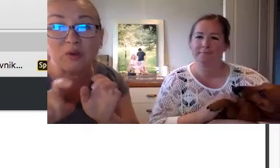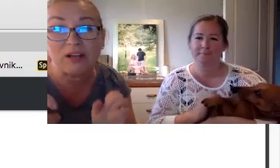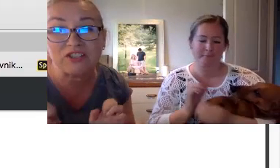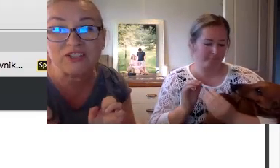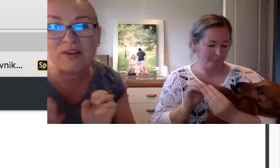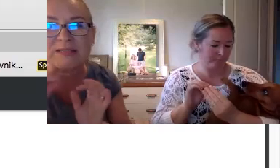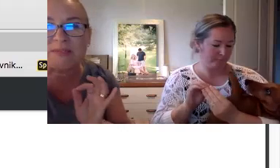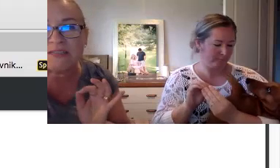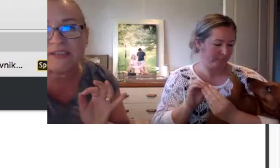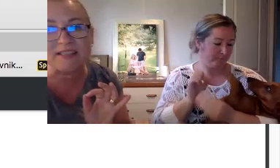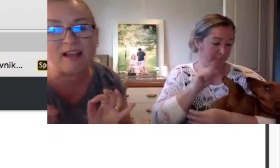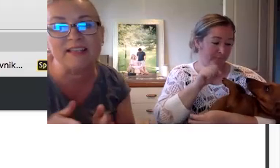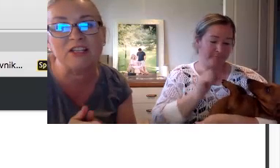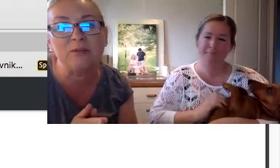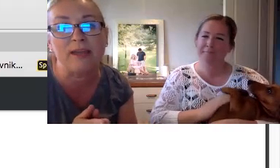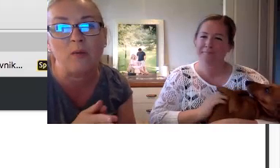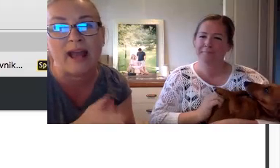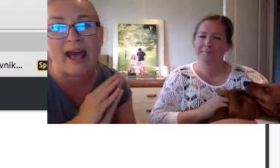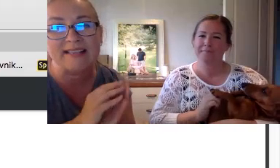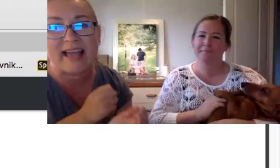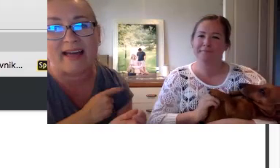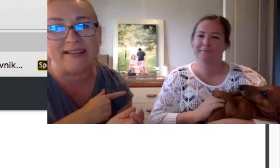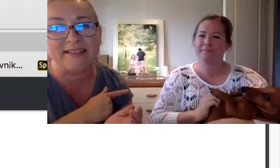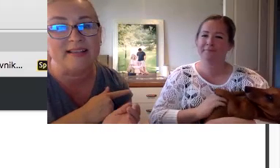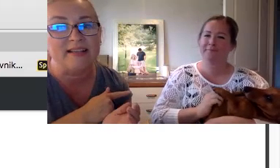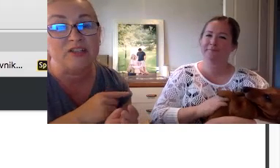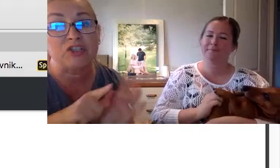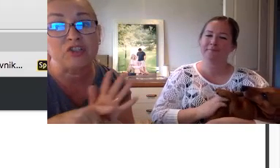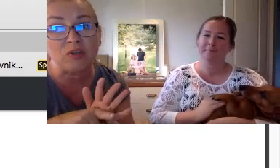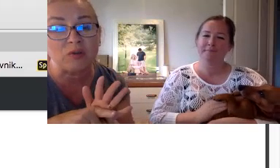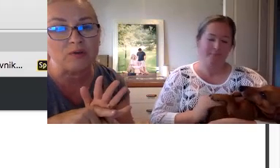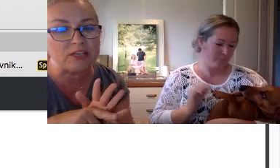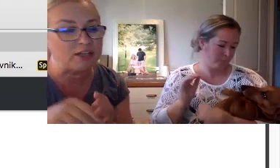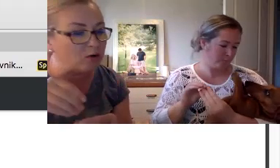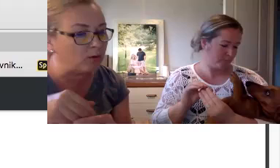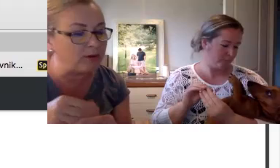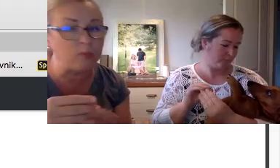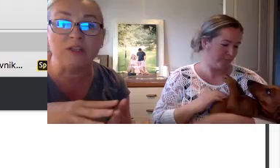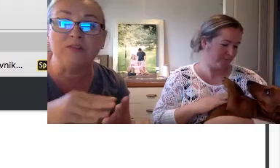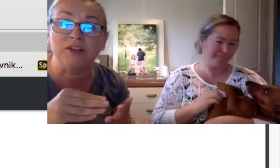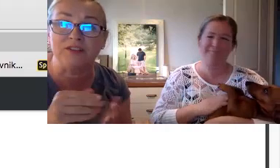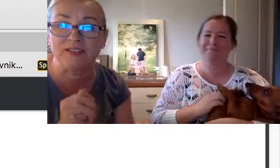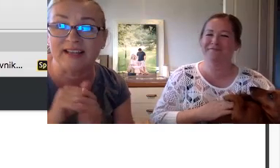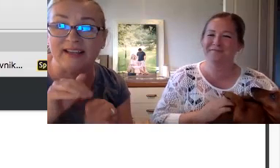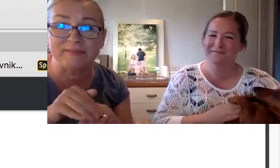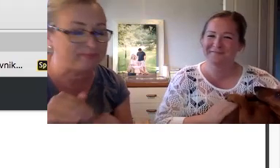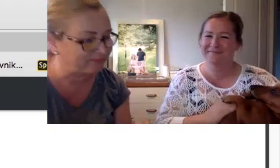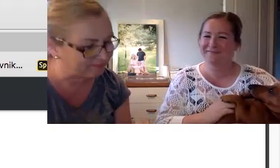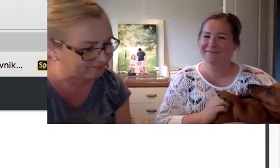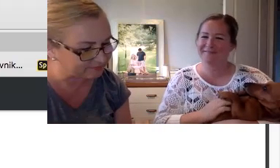Any other questions or any specific signs that you may want to ask Alex to show you that you can incorporate what you've learned